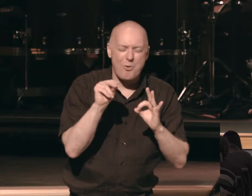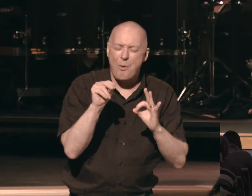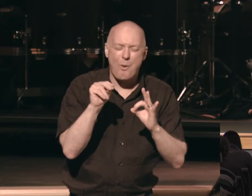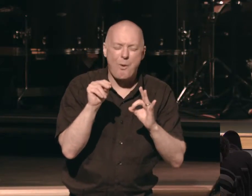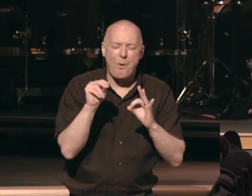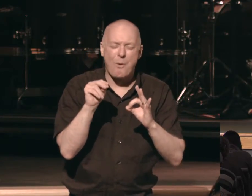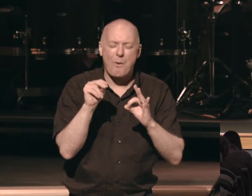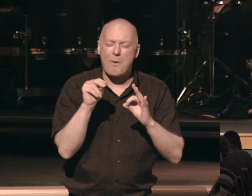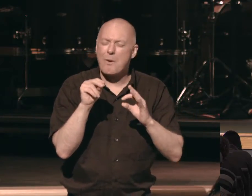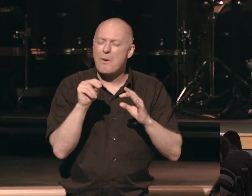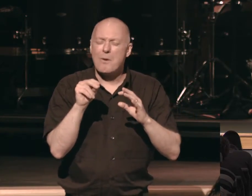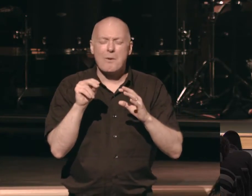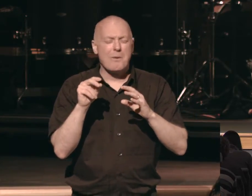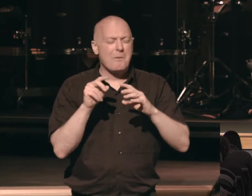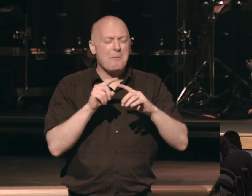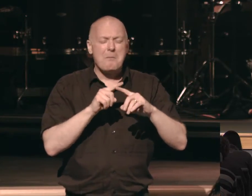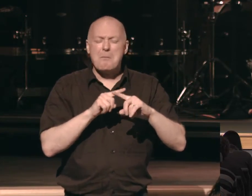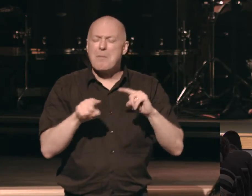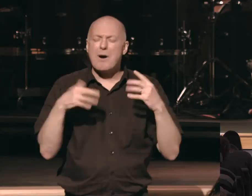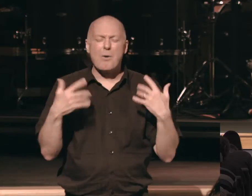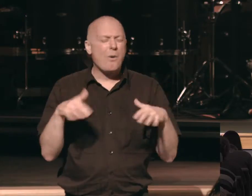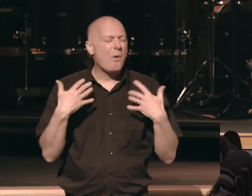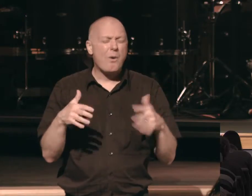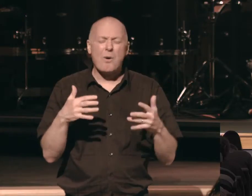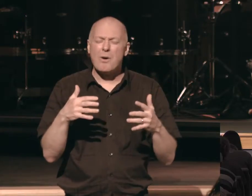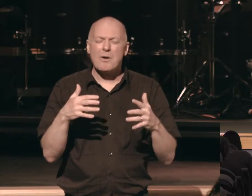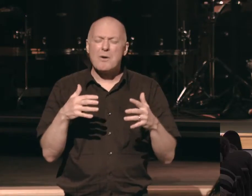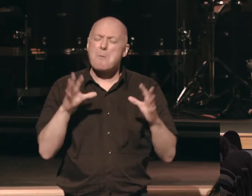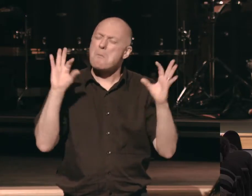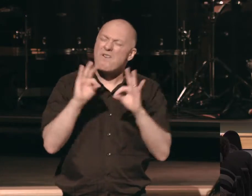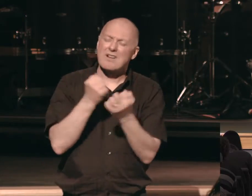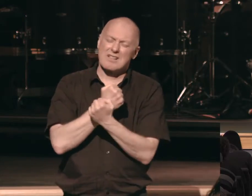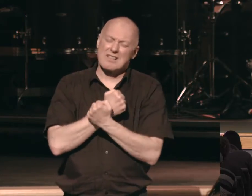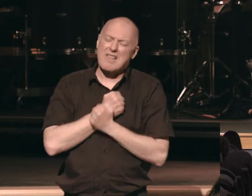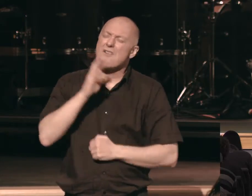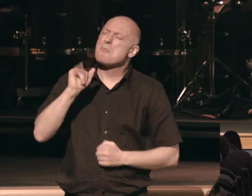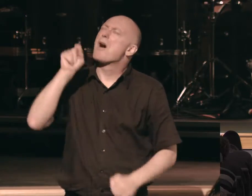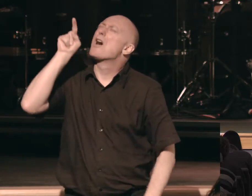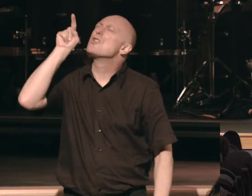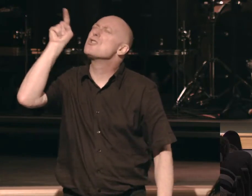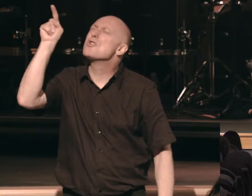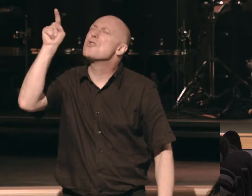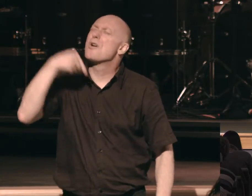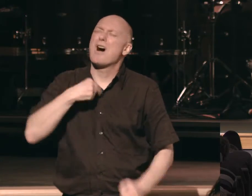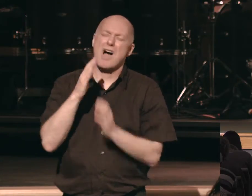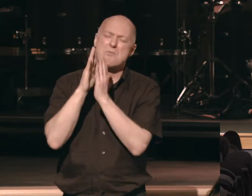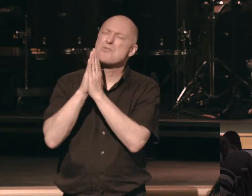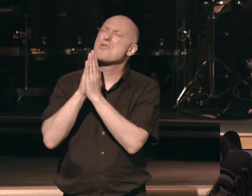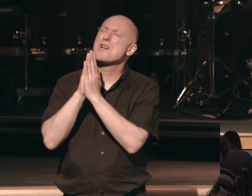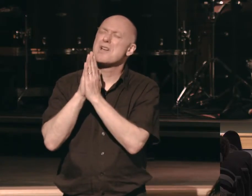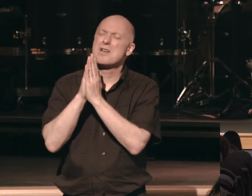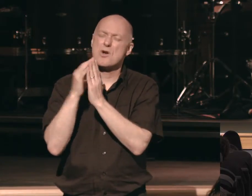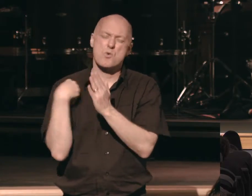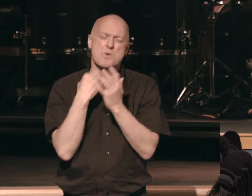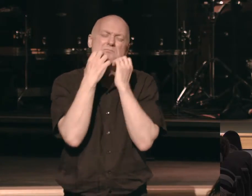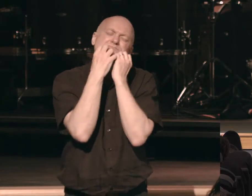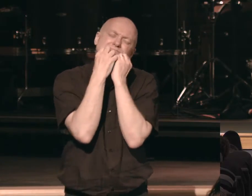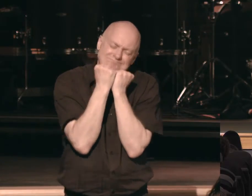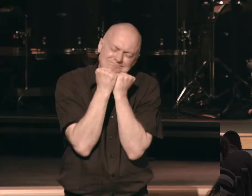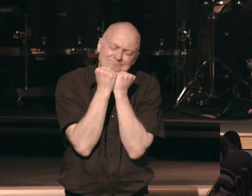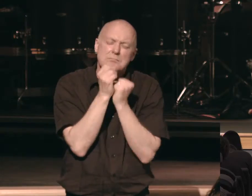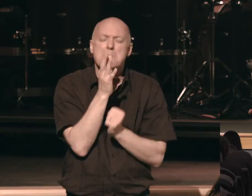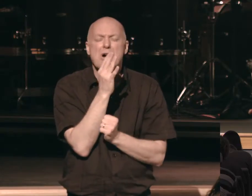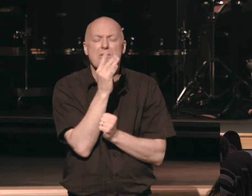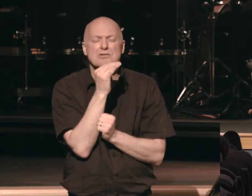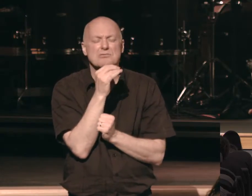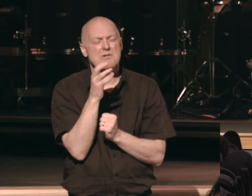perfect, but I pray are children of God, and therefore so greatly loved, so perfectly loved by you. And I pray, Lord, cherished by